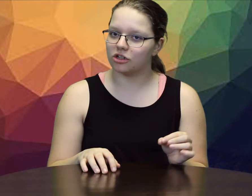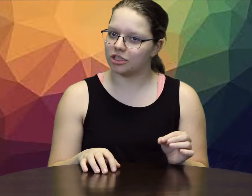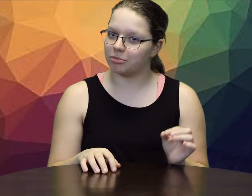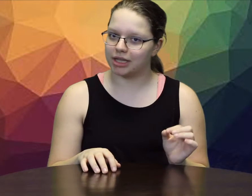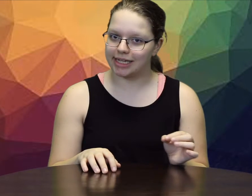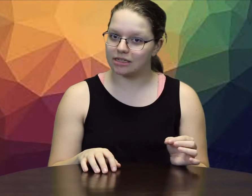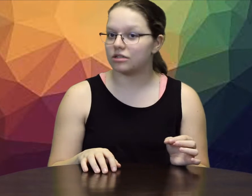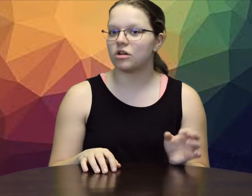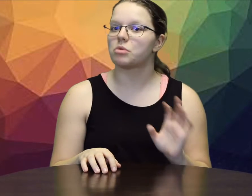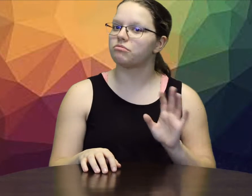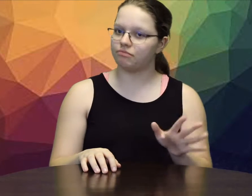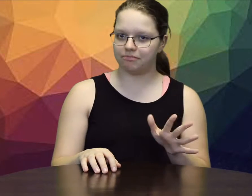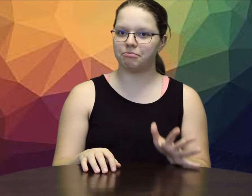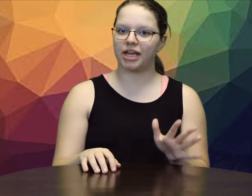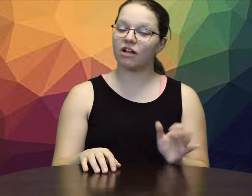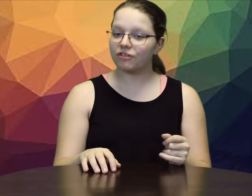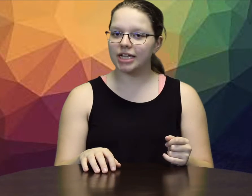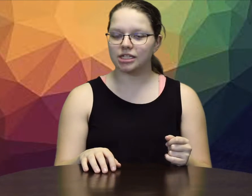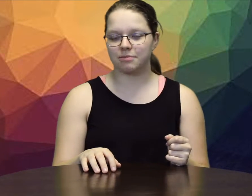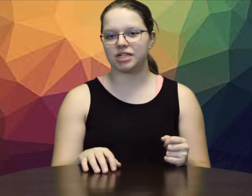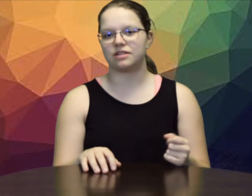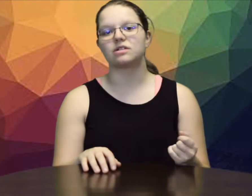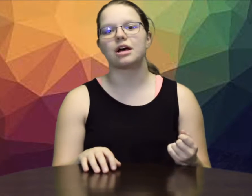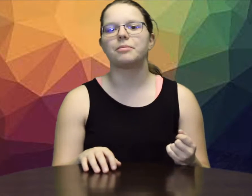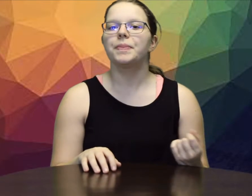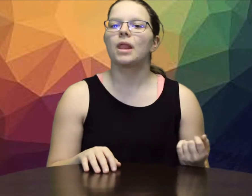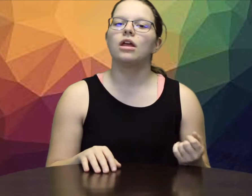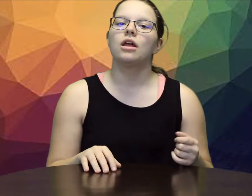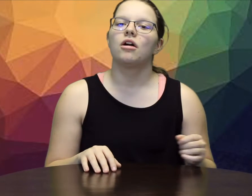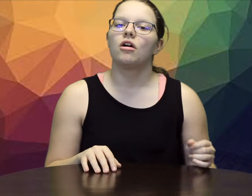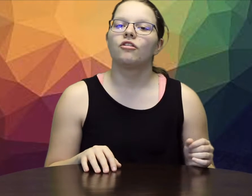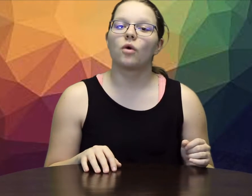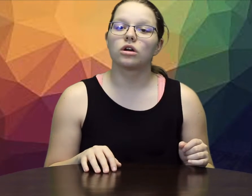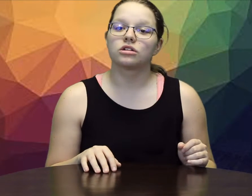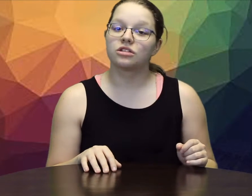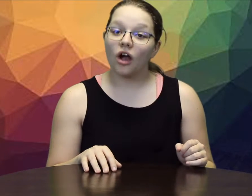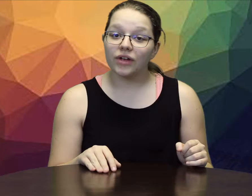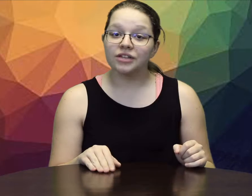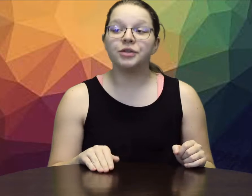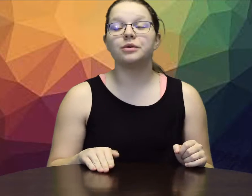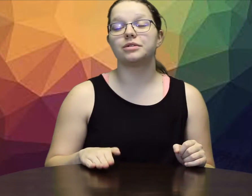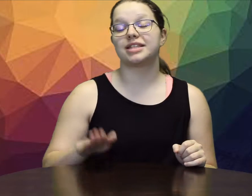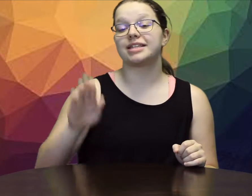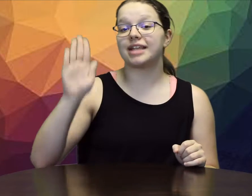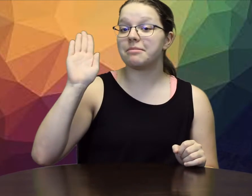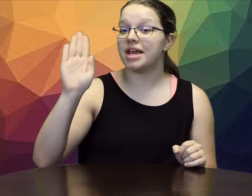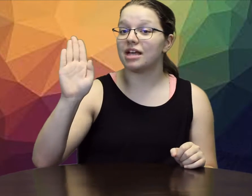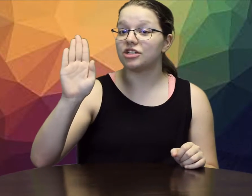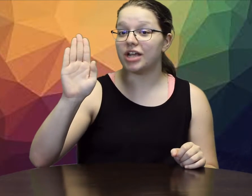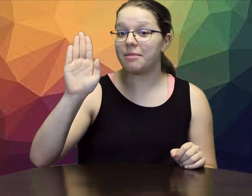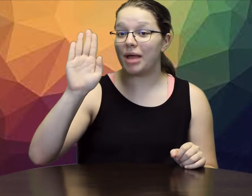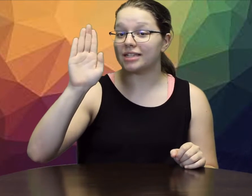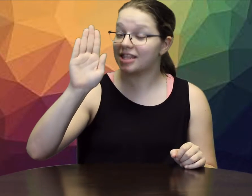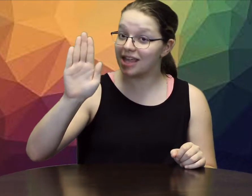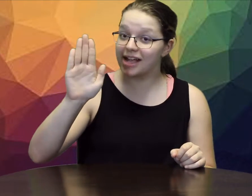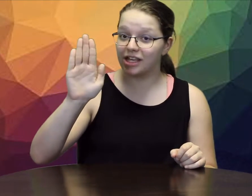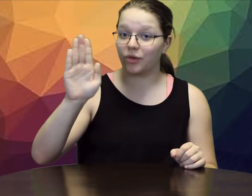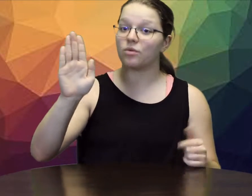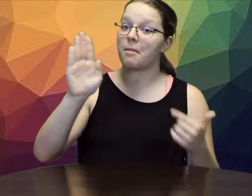to please, so be careful not to mix those up. For sorry, you use the same hand shape as thank you. Remember